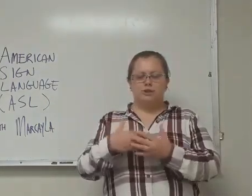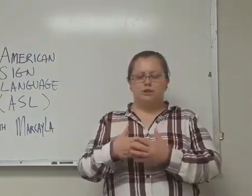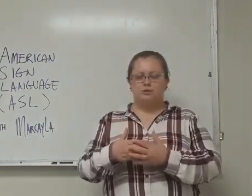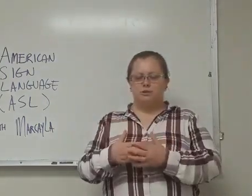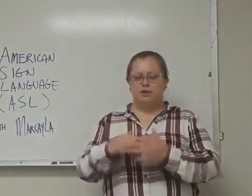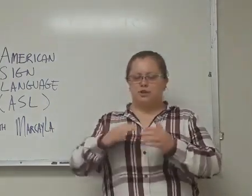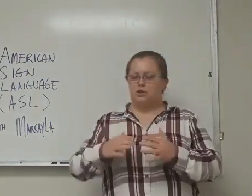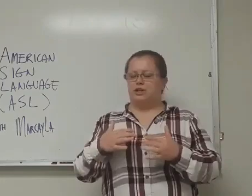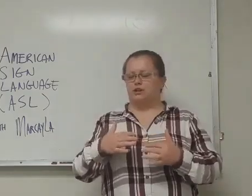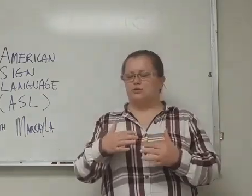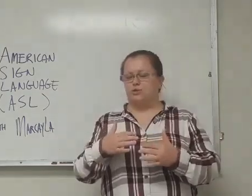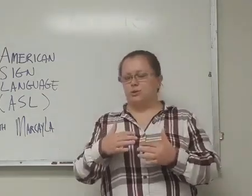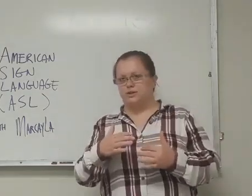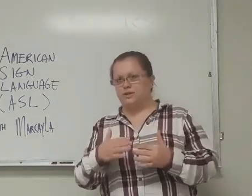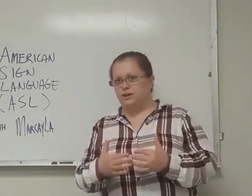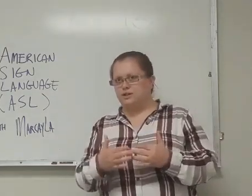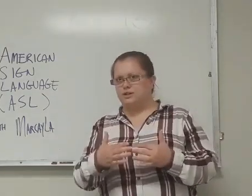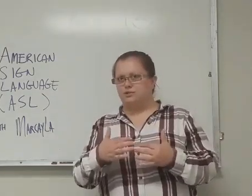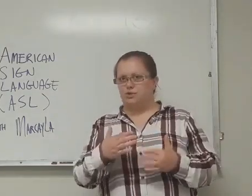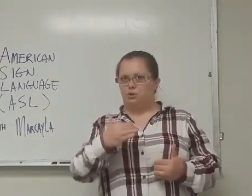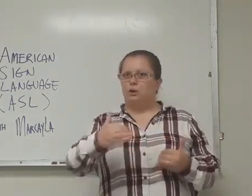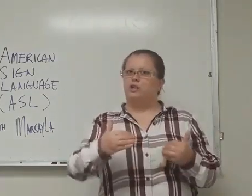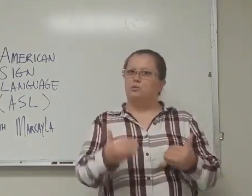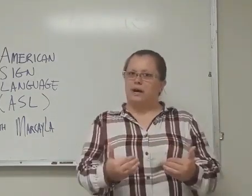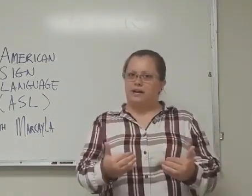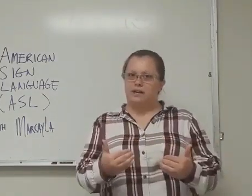you to make sure that you're doing the signs the correct way.